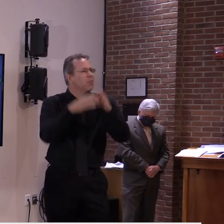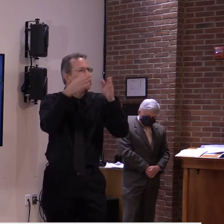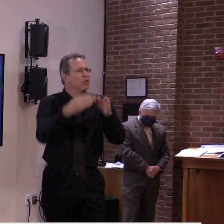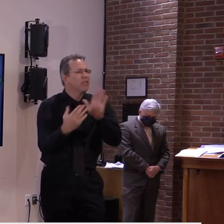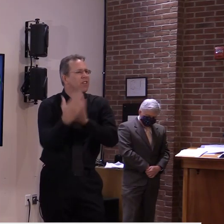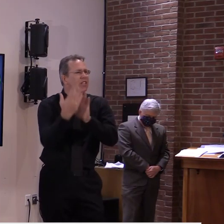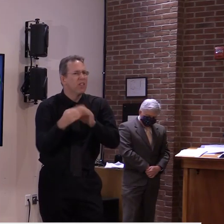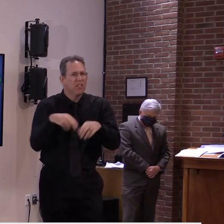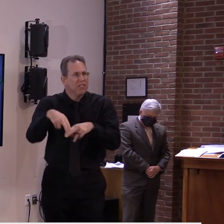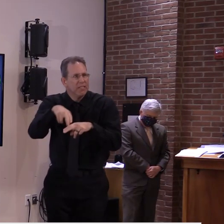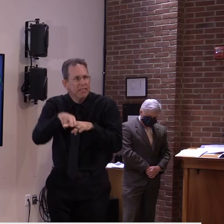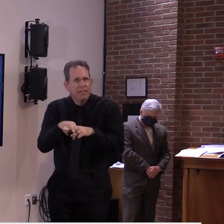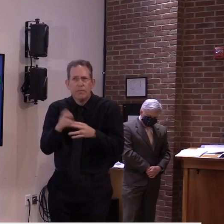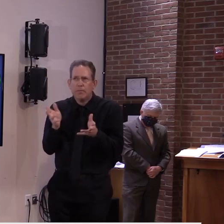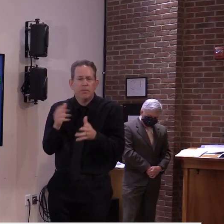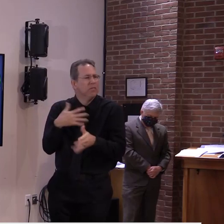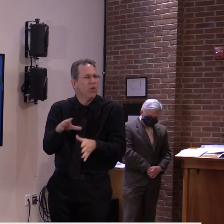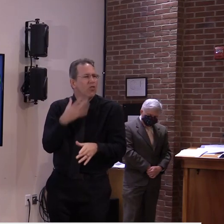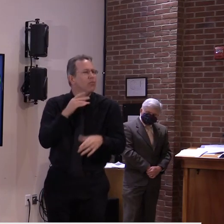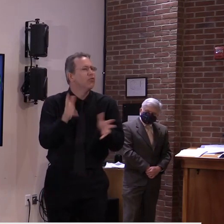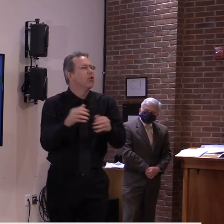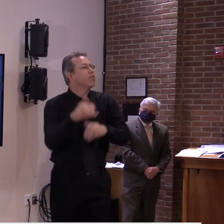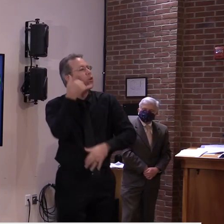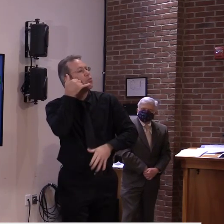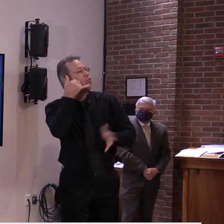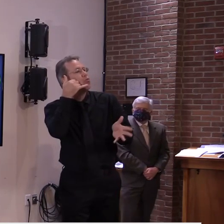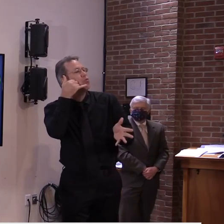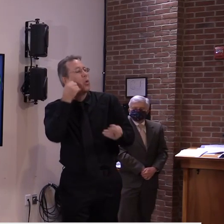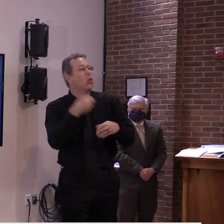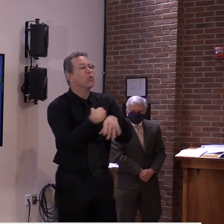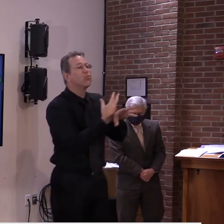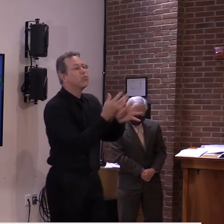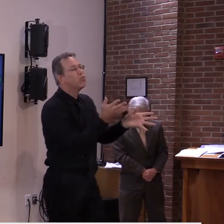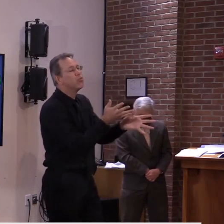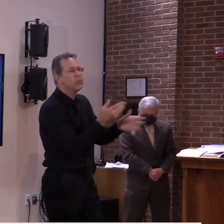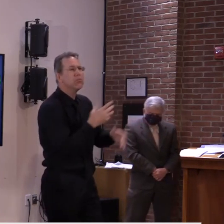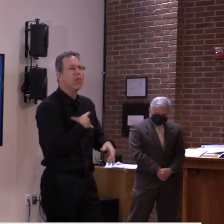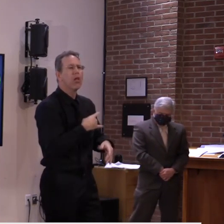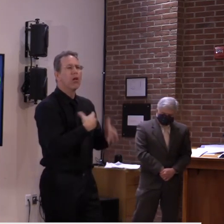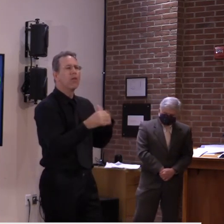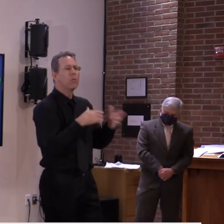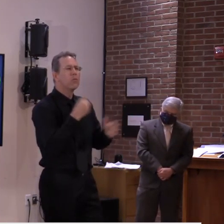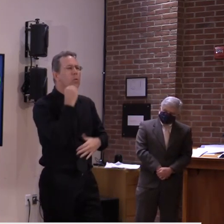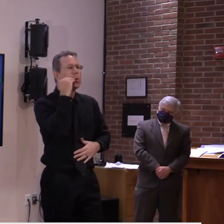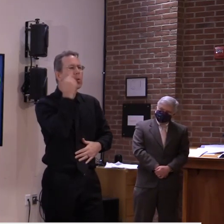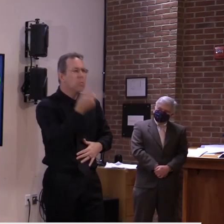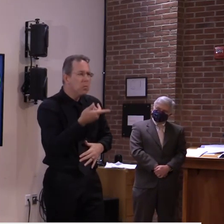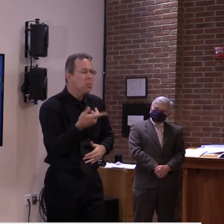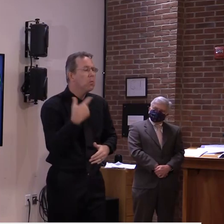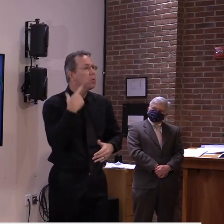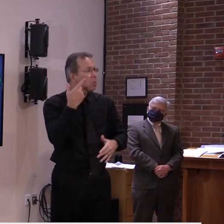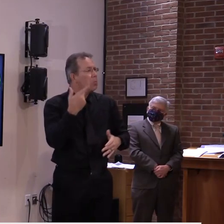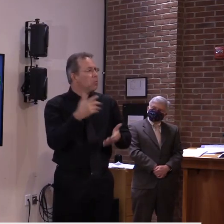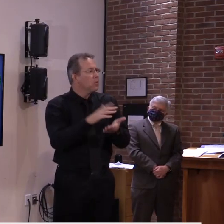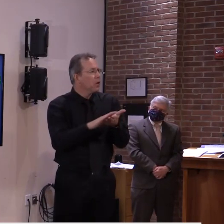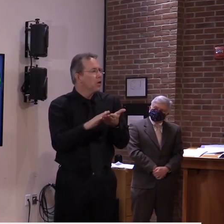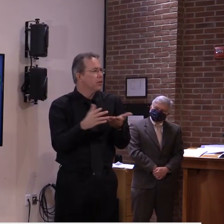forward. When we chatted with our 10 community mental health agencies across the state, over 40% of those people